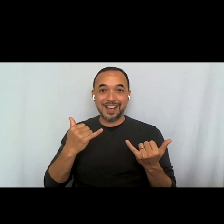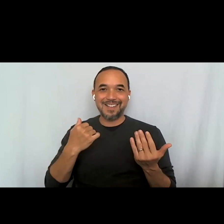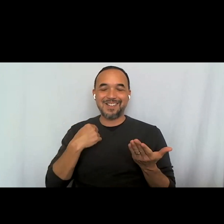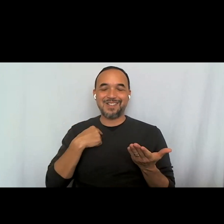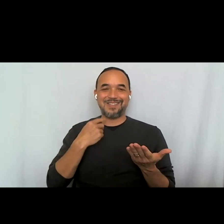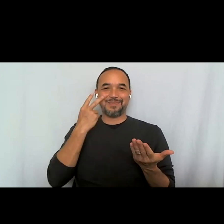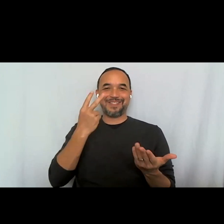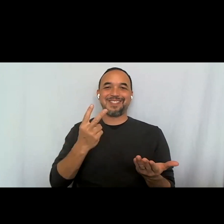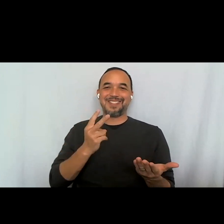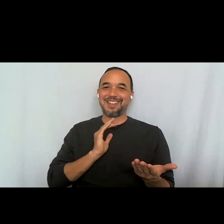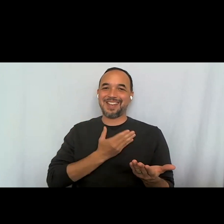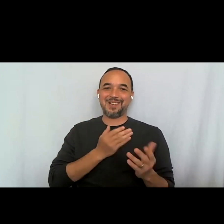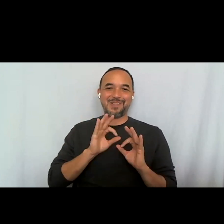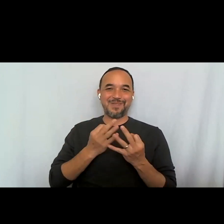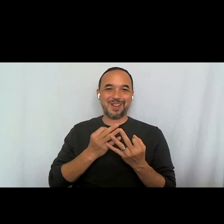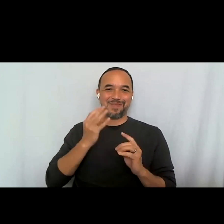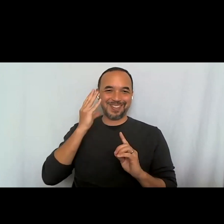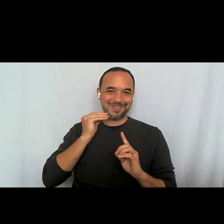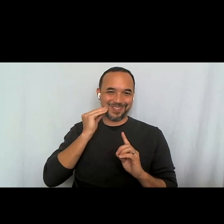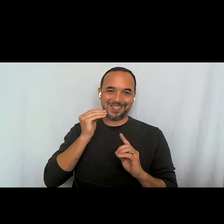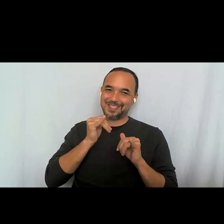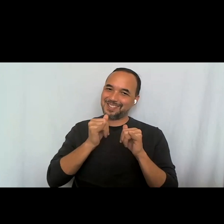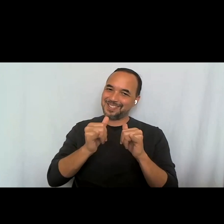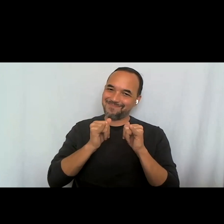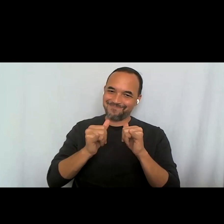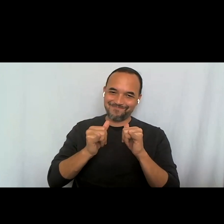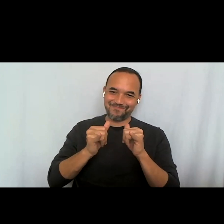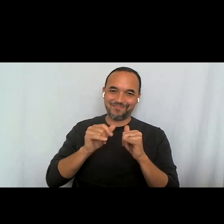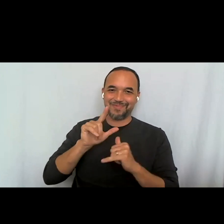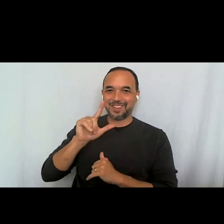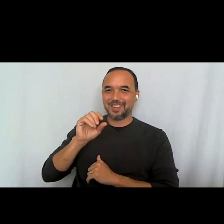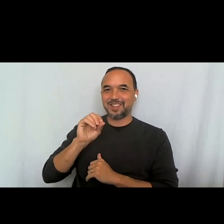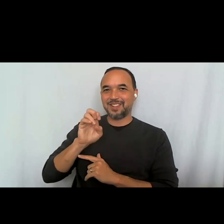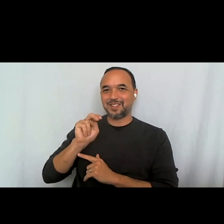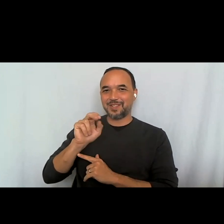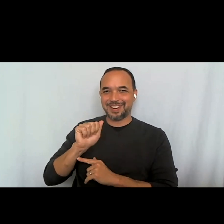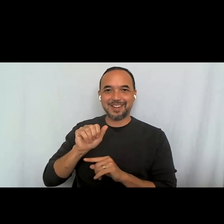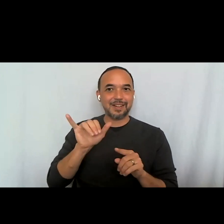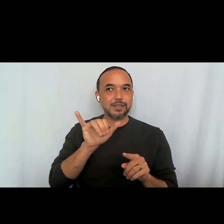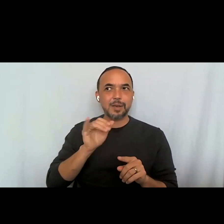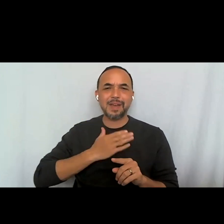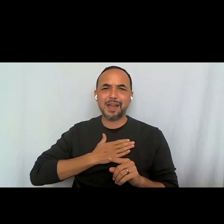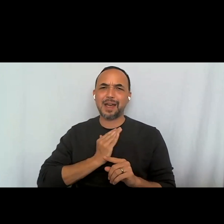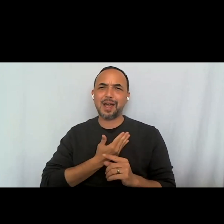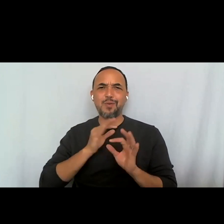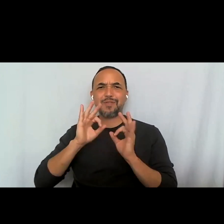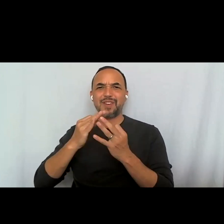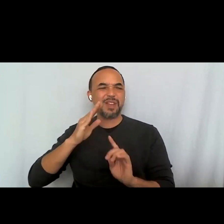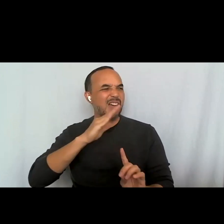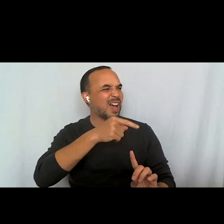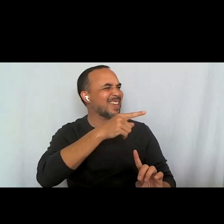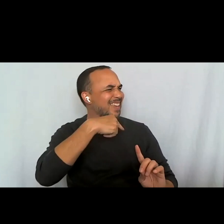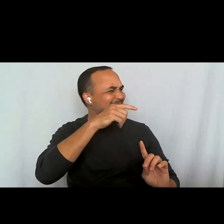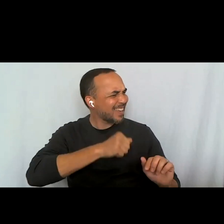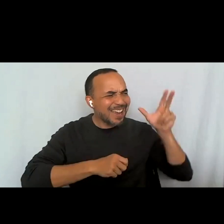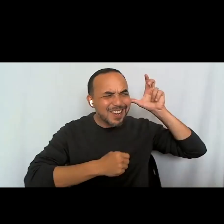experience is very, very similar to Lorena's experience, where our family also said like, oh, you know, he's hearing on one side, so we